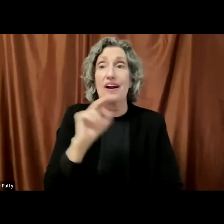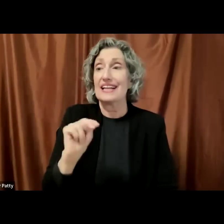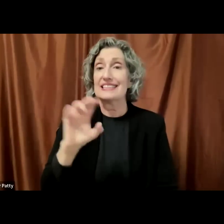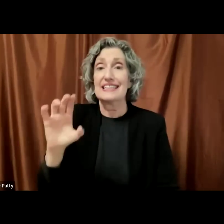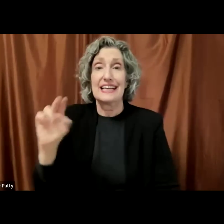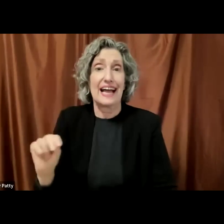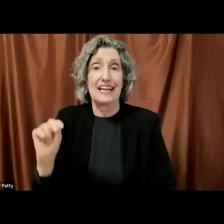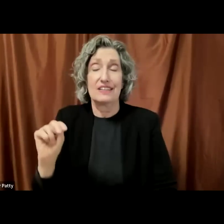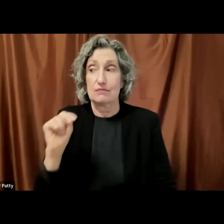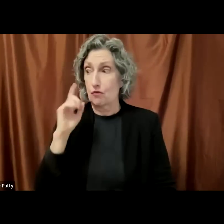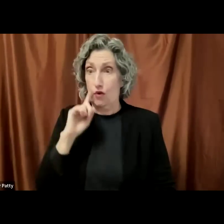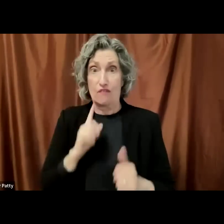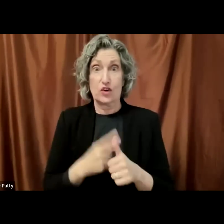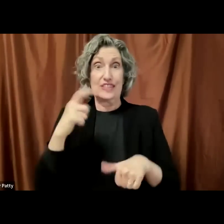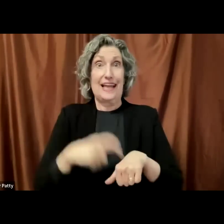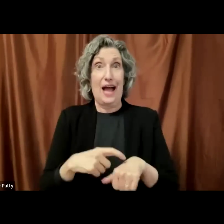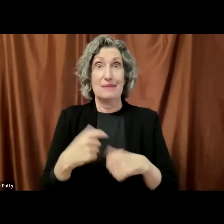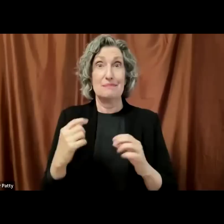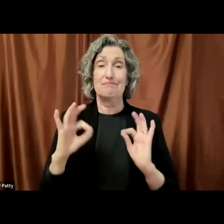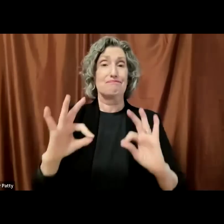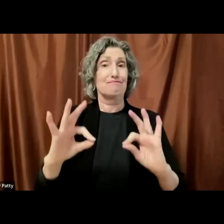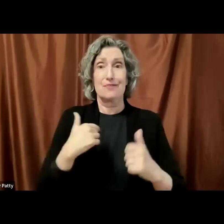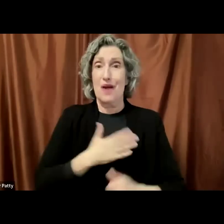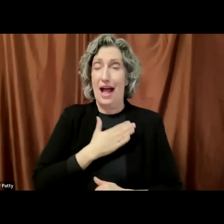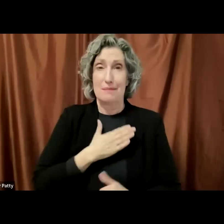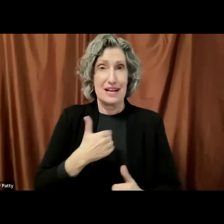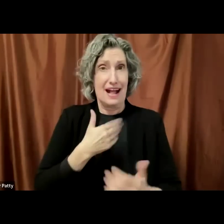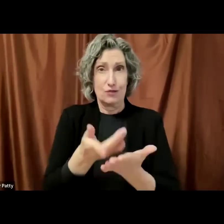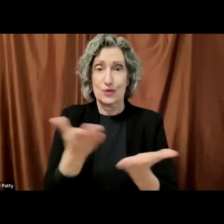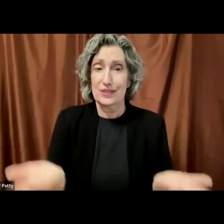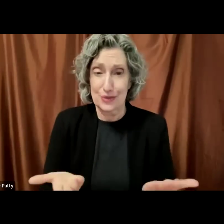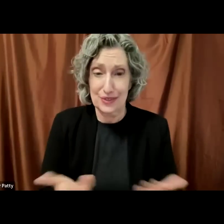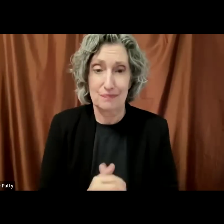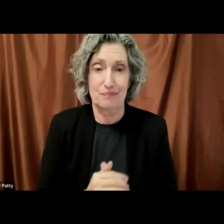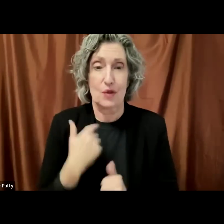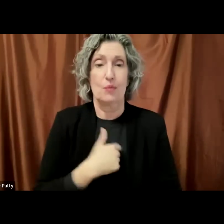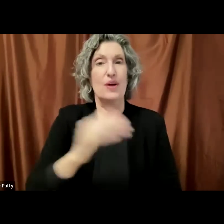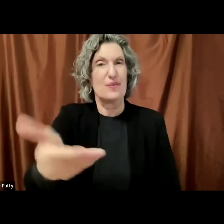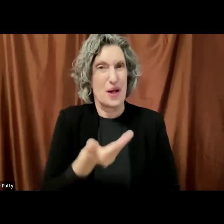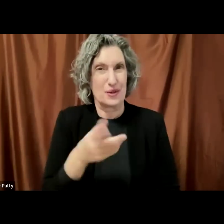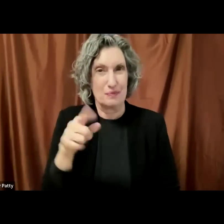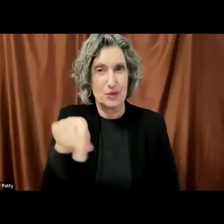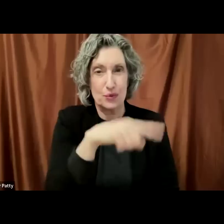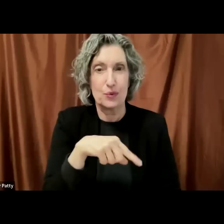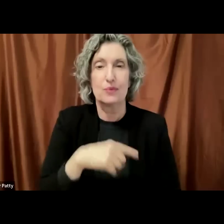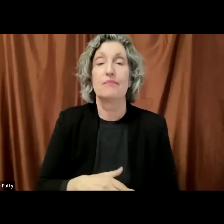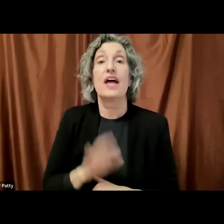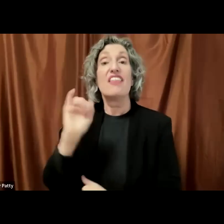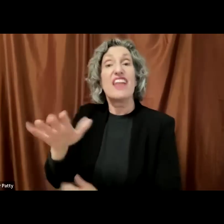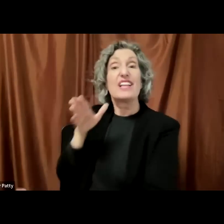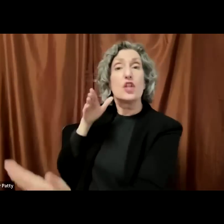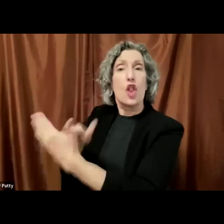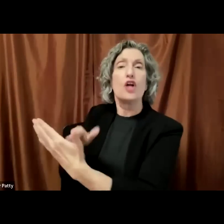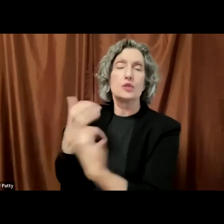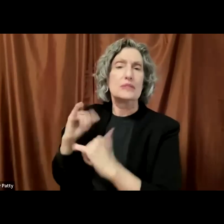in the past few weeks. We're so glad to have you and we welcome you. Our litigation is still active and the issue is